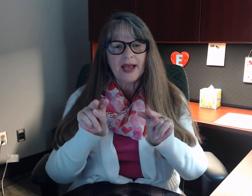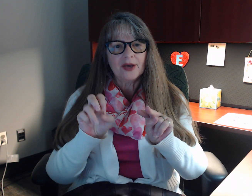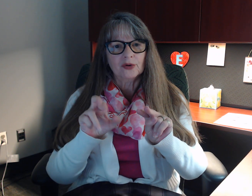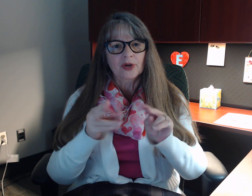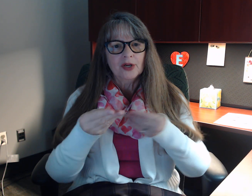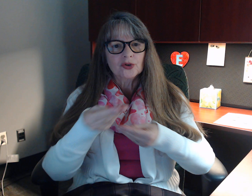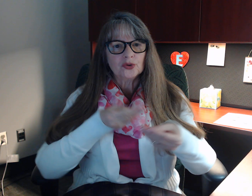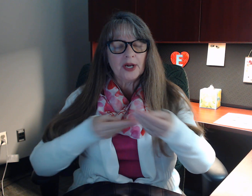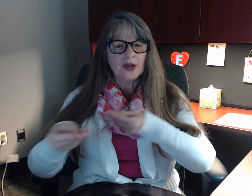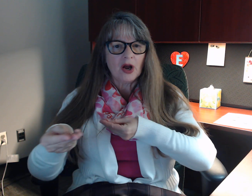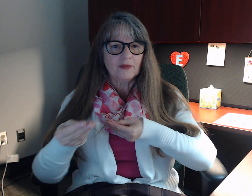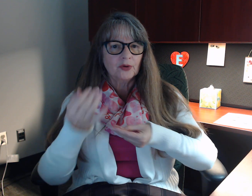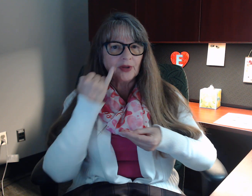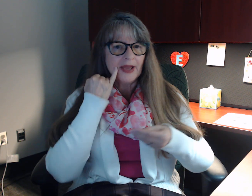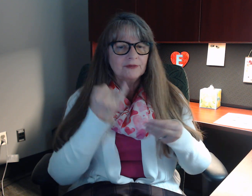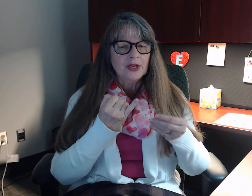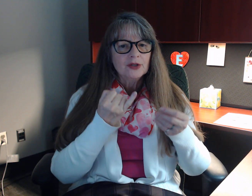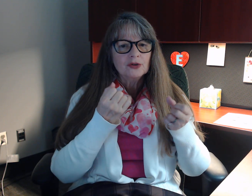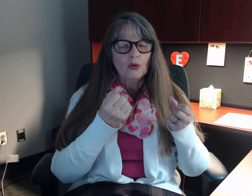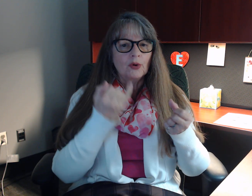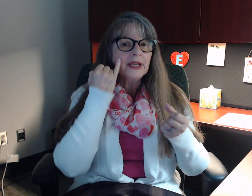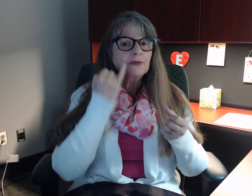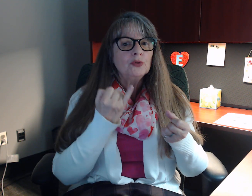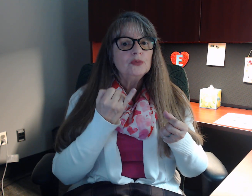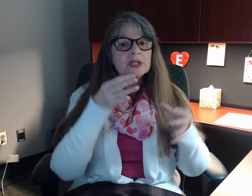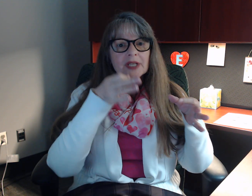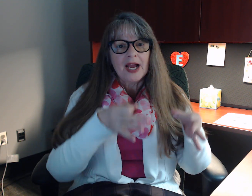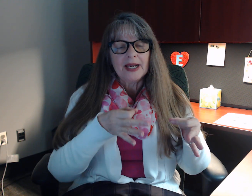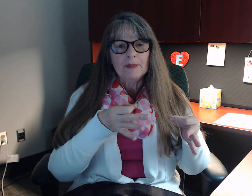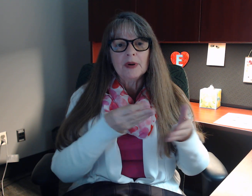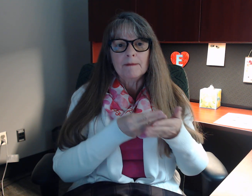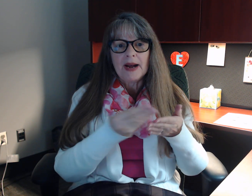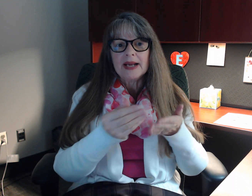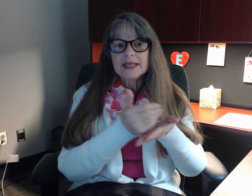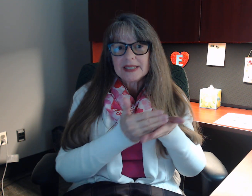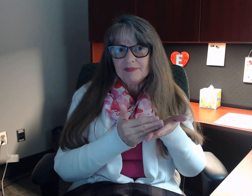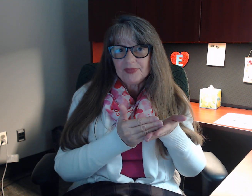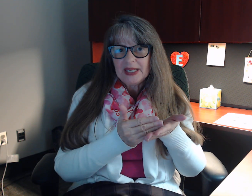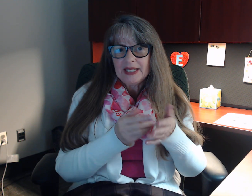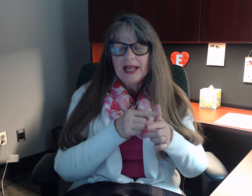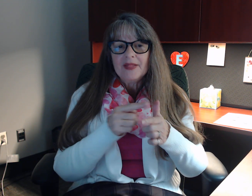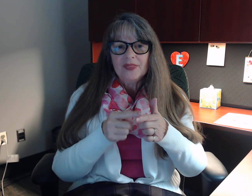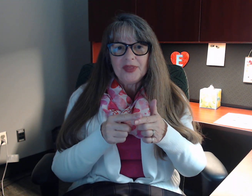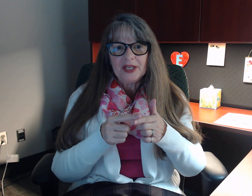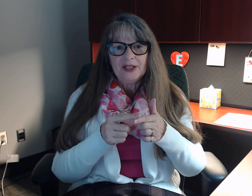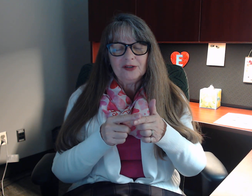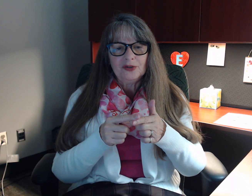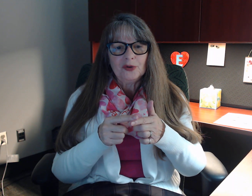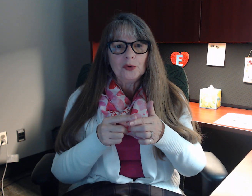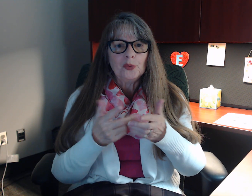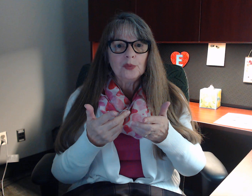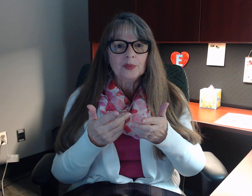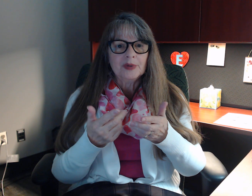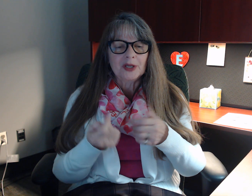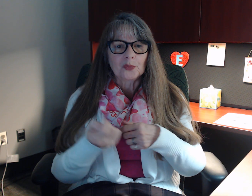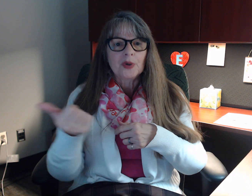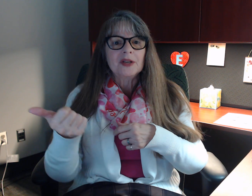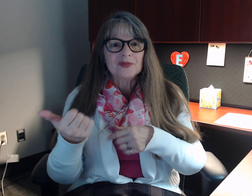or trade off, or or if you decide I'm going to buy something, then you get rid of